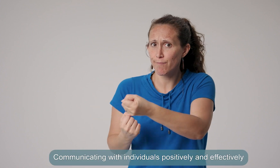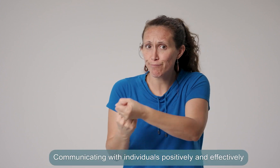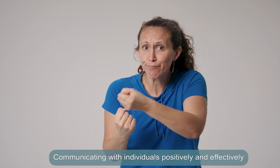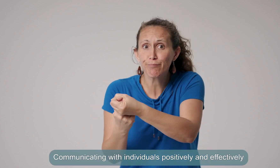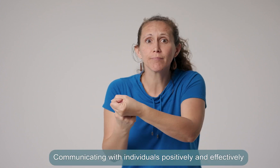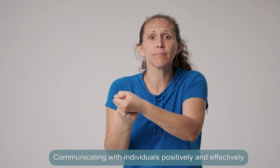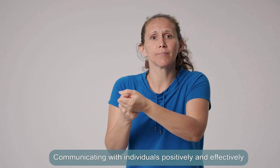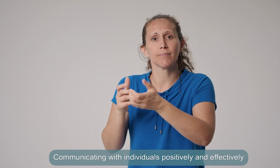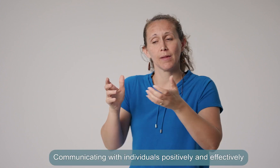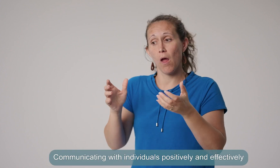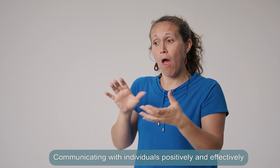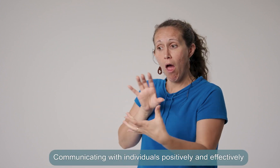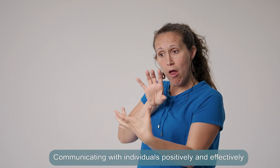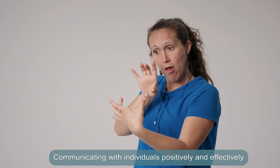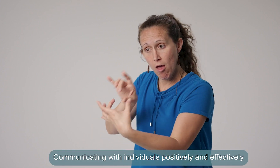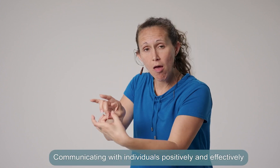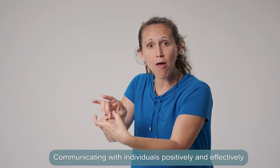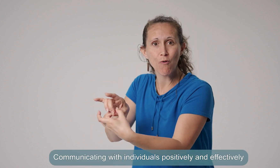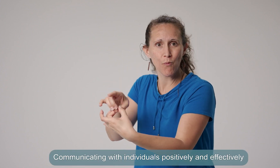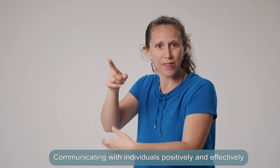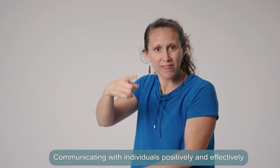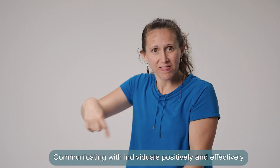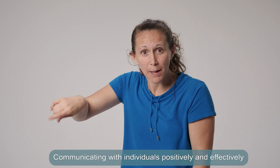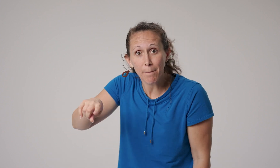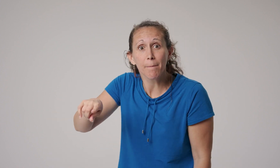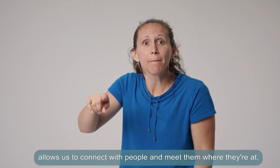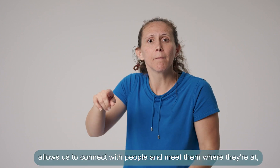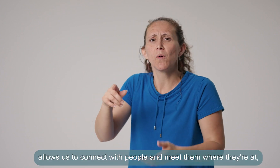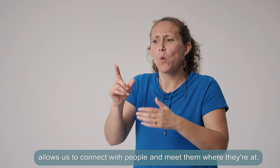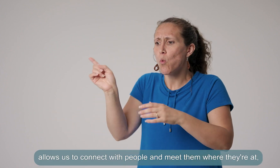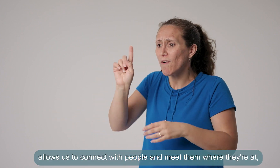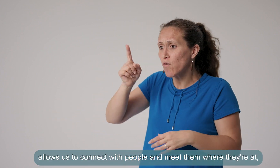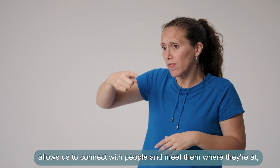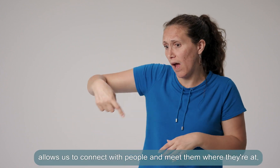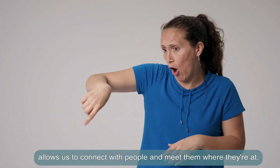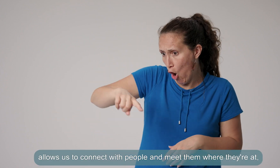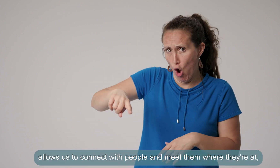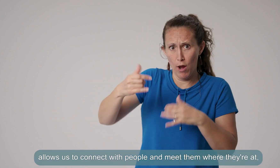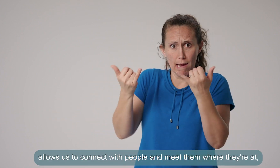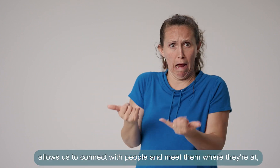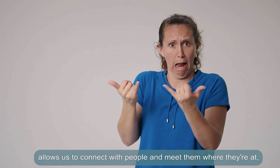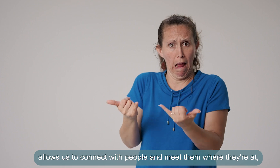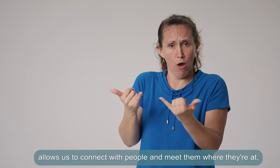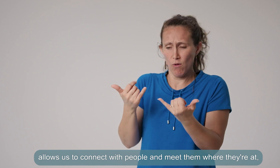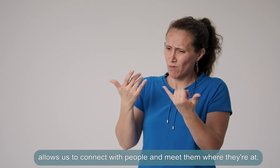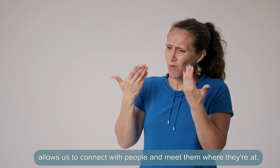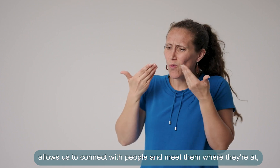Communicating with individuals positively and effectively allows us to connect with people and meet them where they're